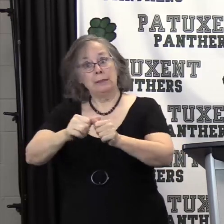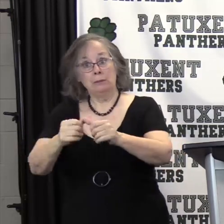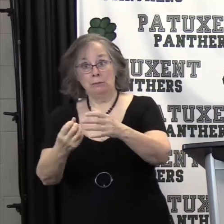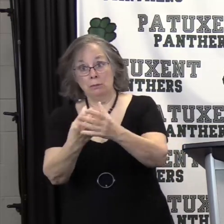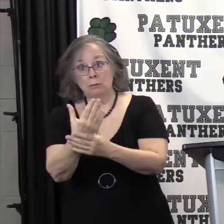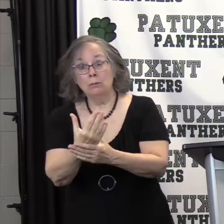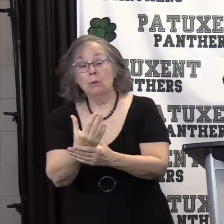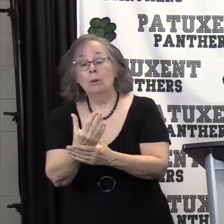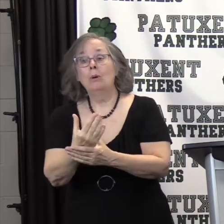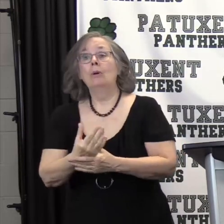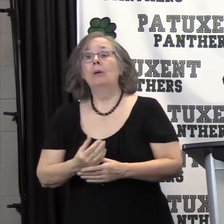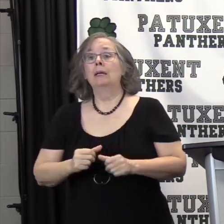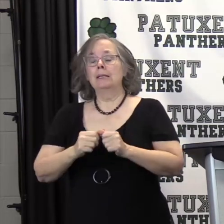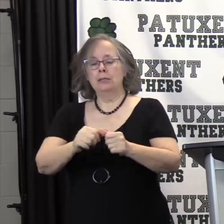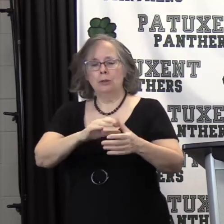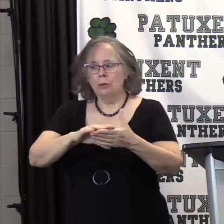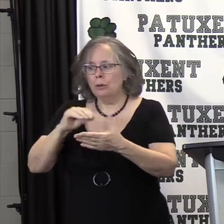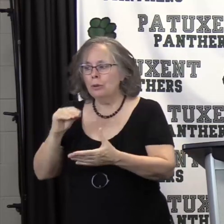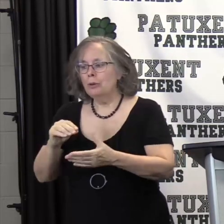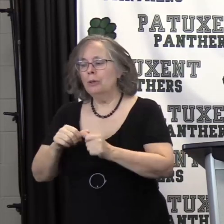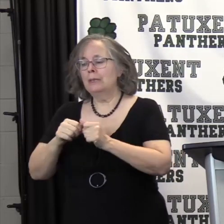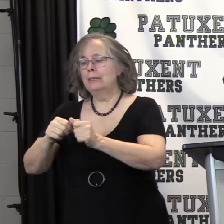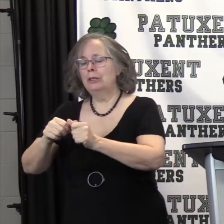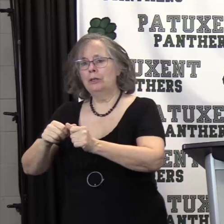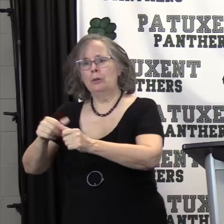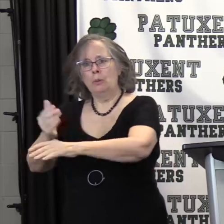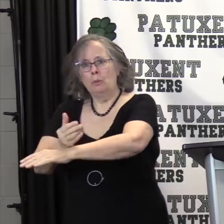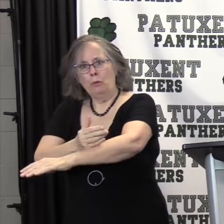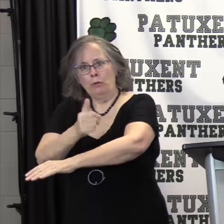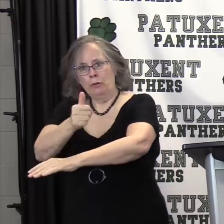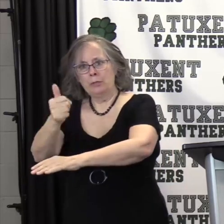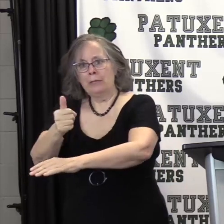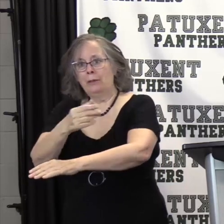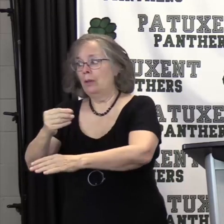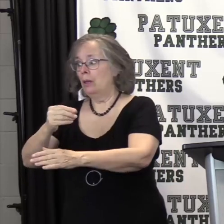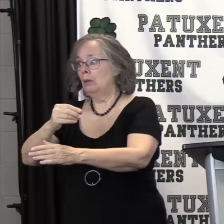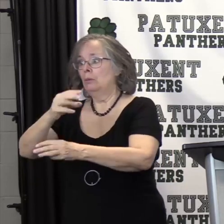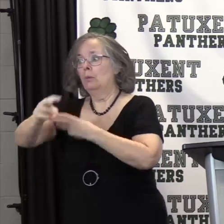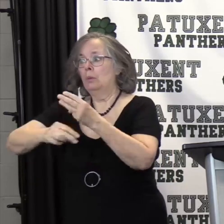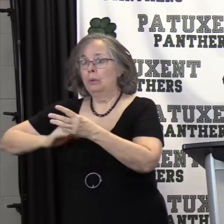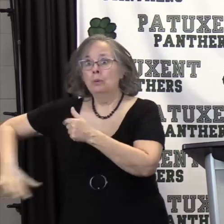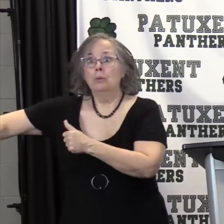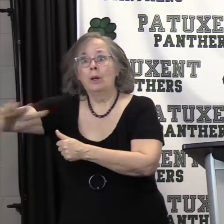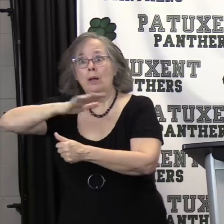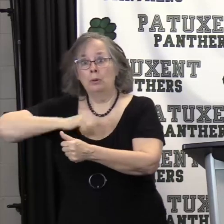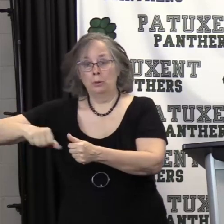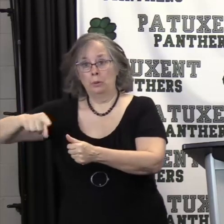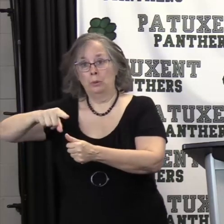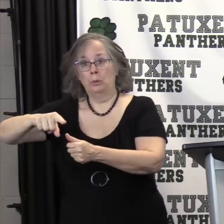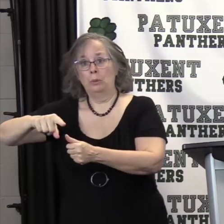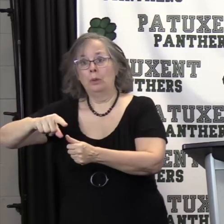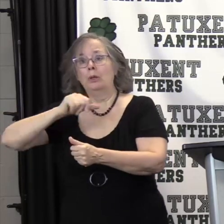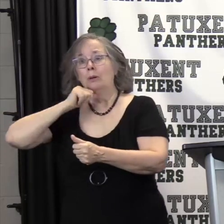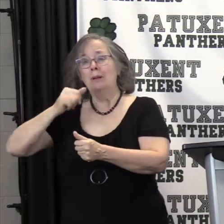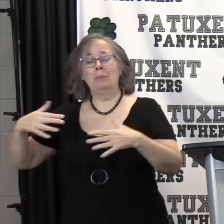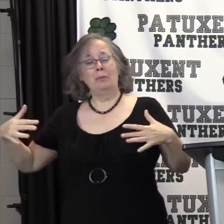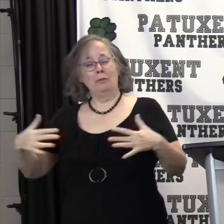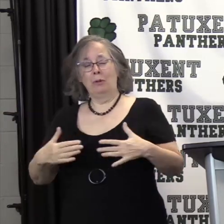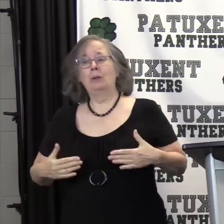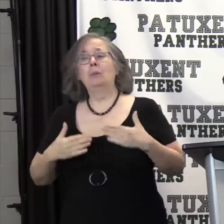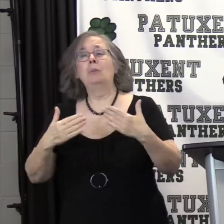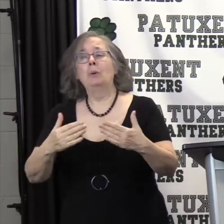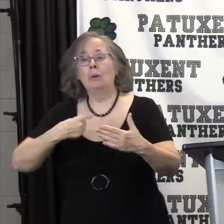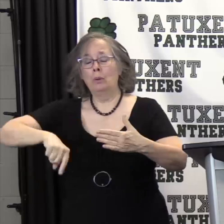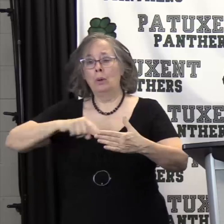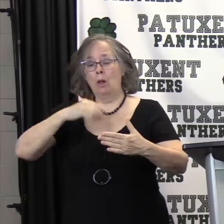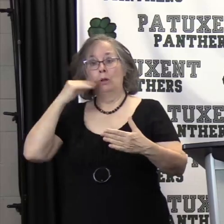grow. Continue to learn and continue to actively better yourself and the world around you. Don't be afraid to move forward. We all